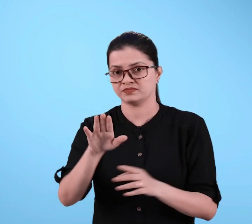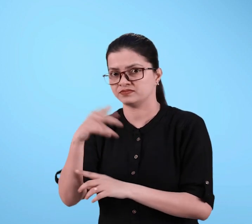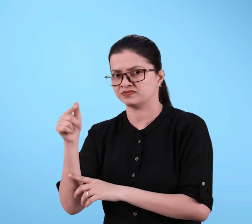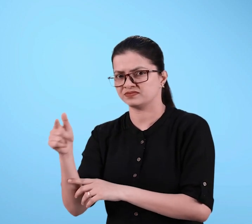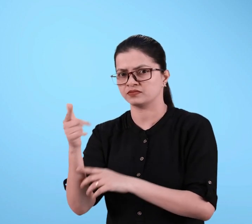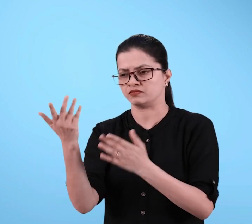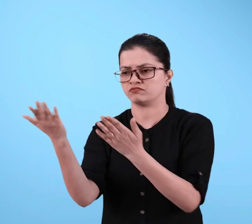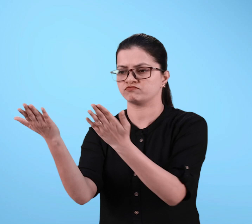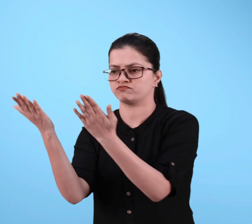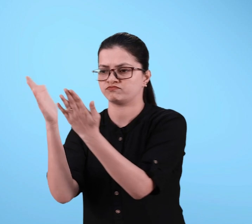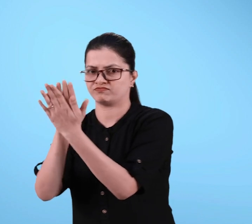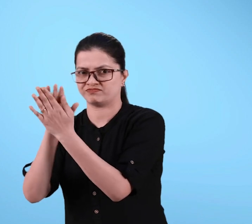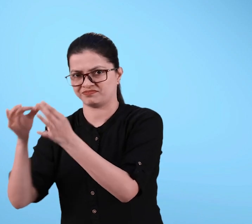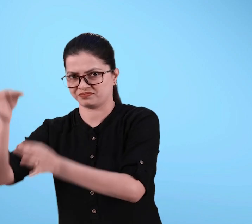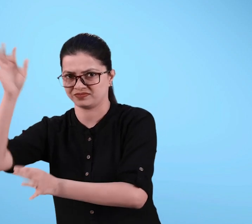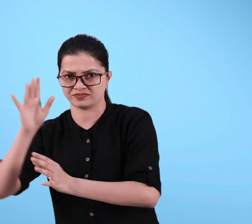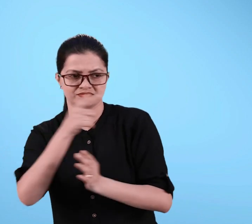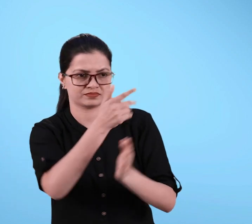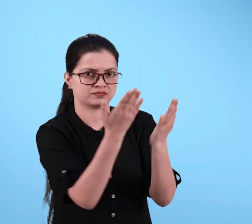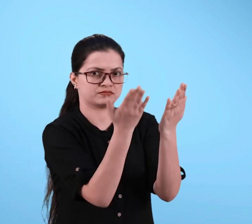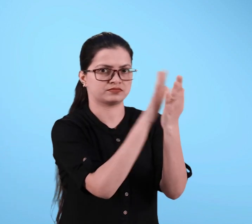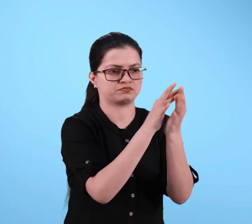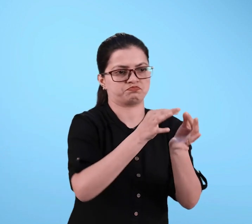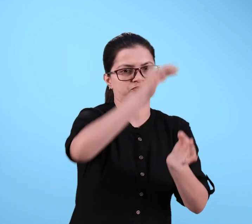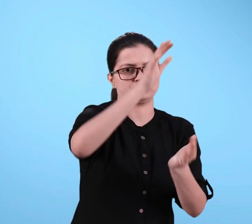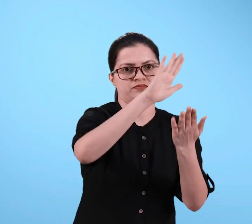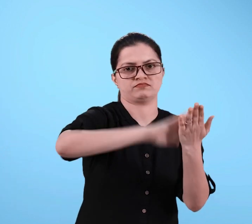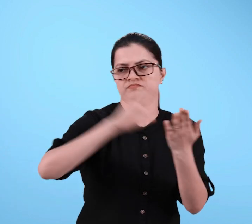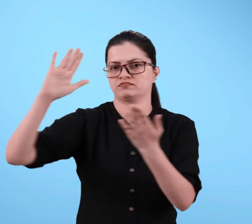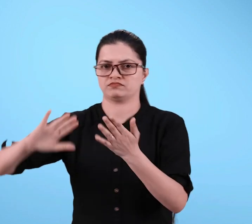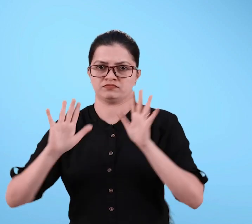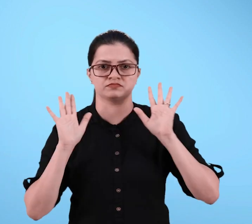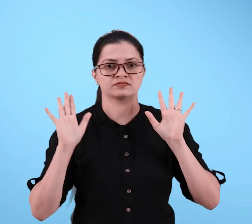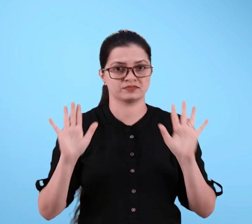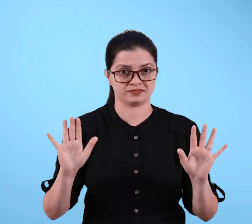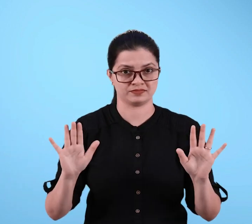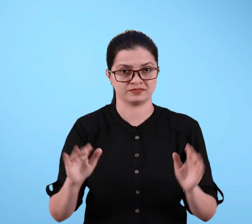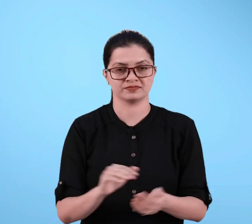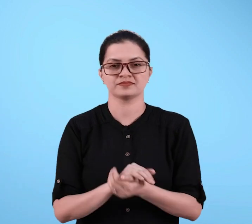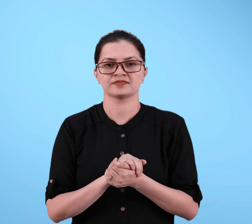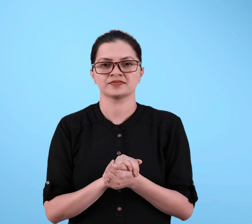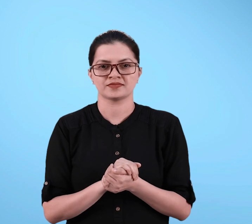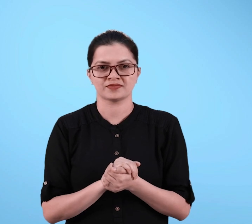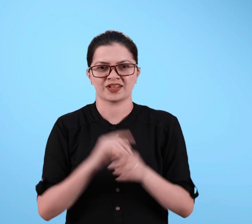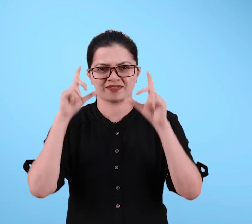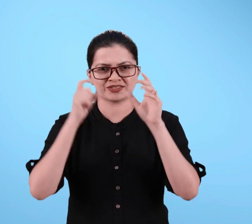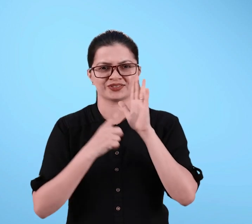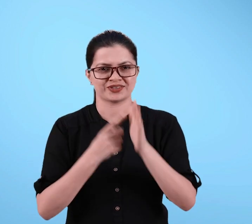Now fold both the sheets into half. Now fold both the sheets into half. On one